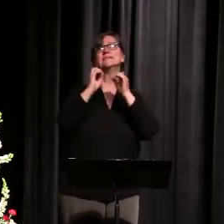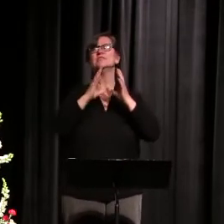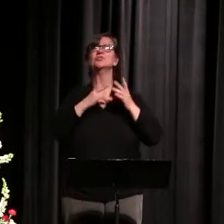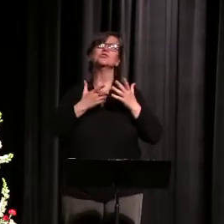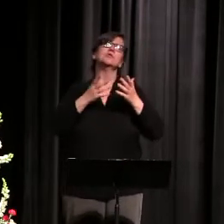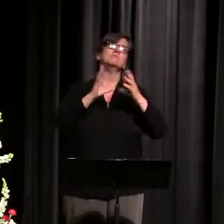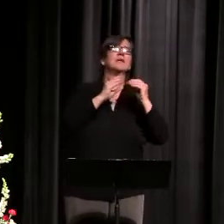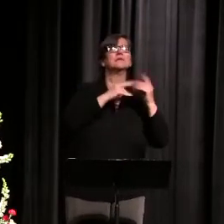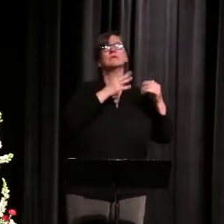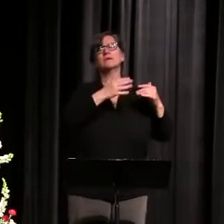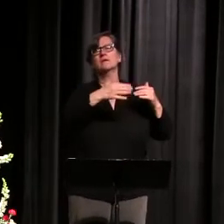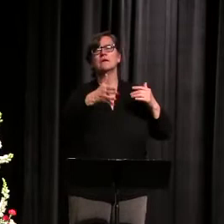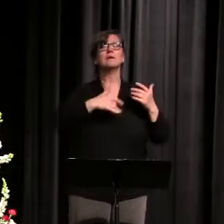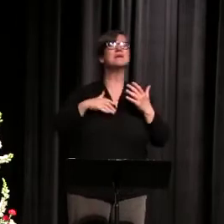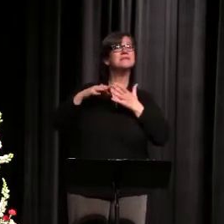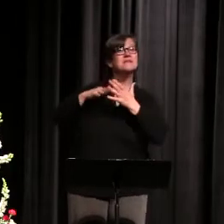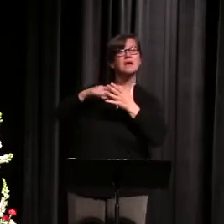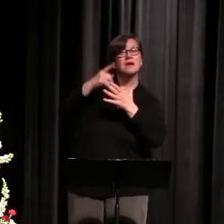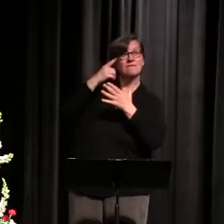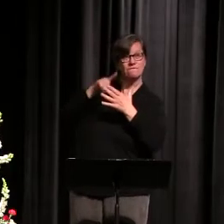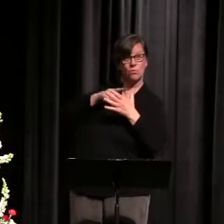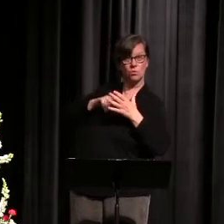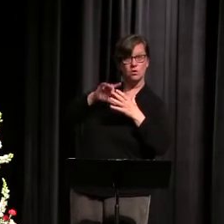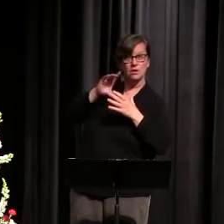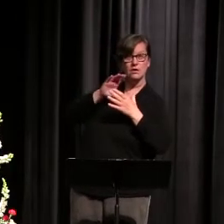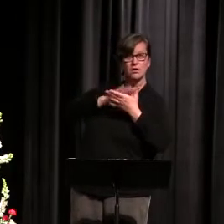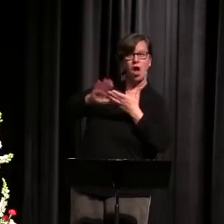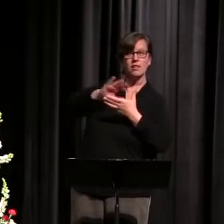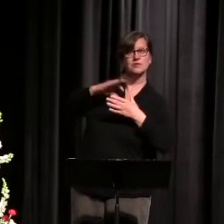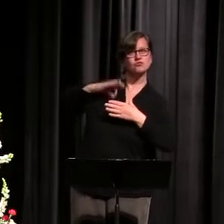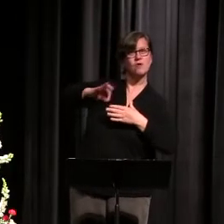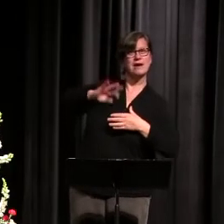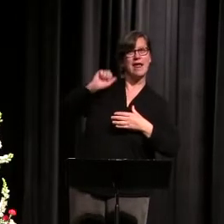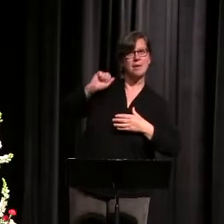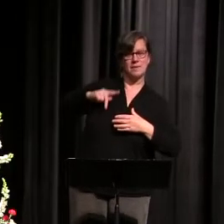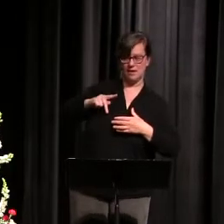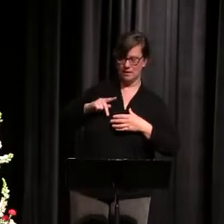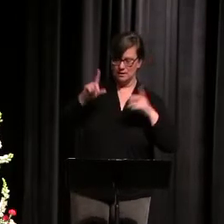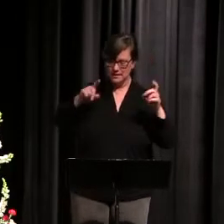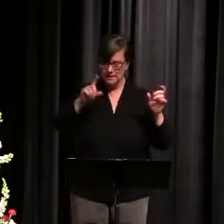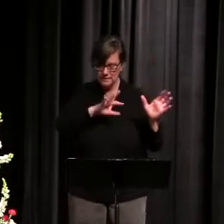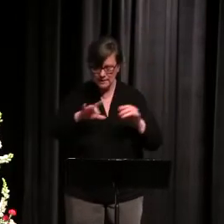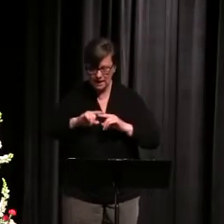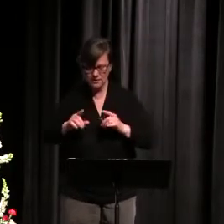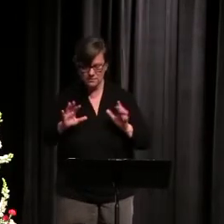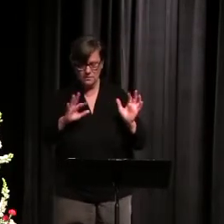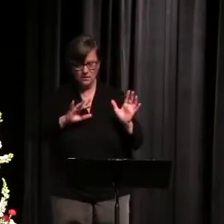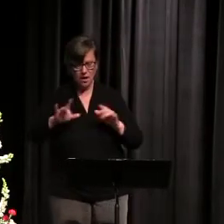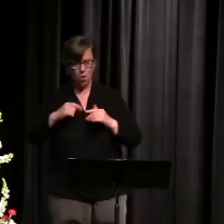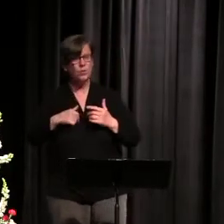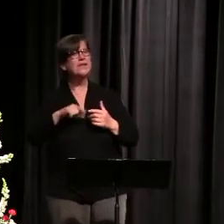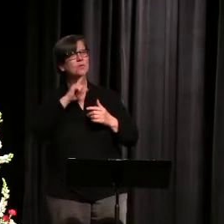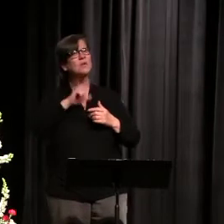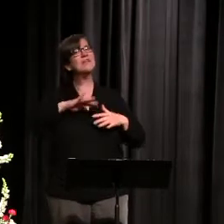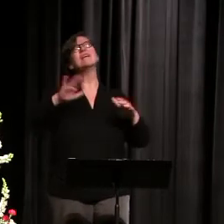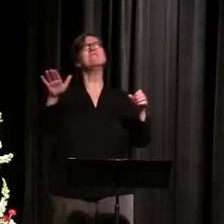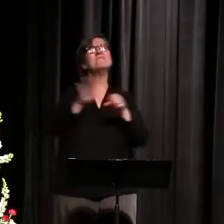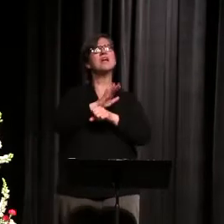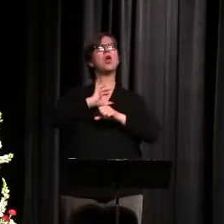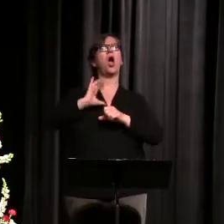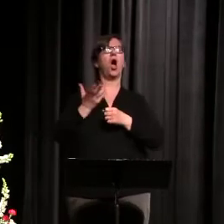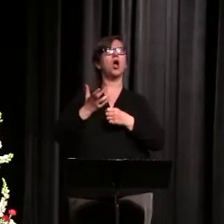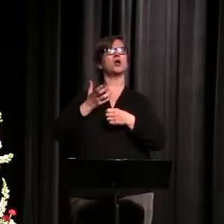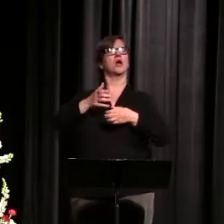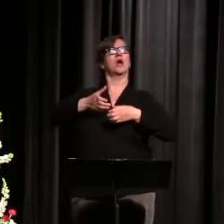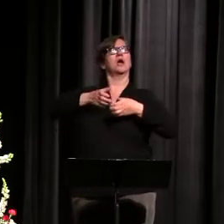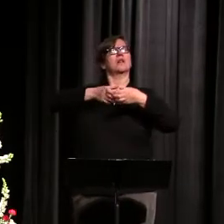credit, and supporting each other by staying connected through social media. We filled our glasses as we worked to improve our senior